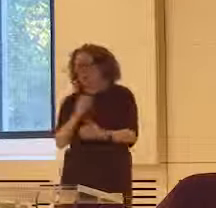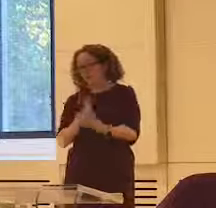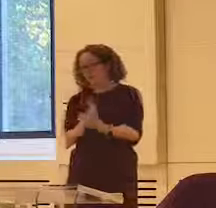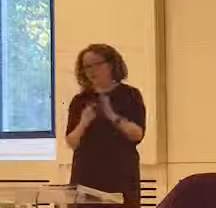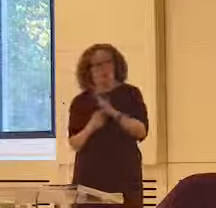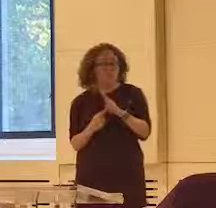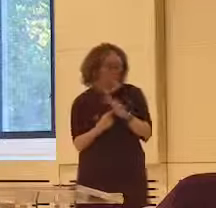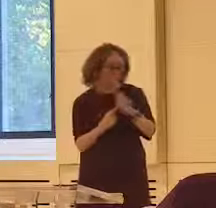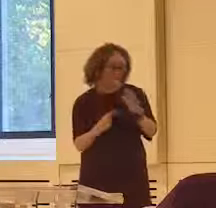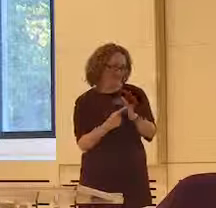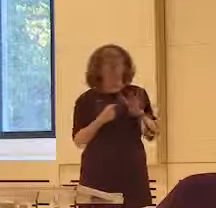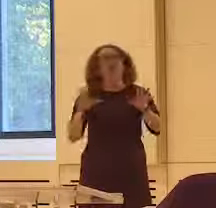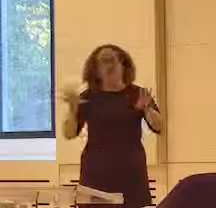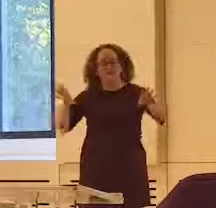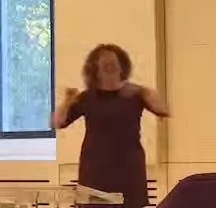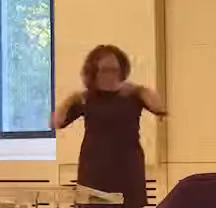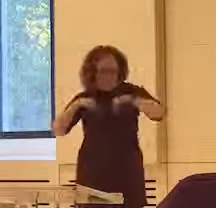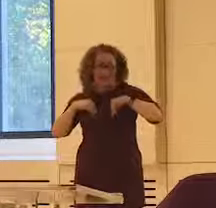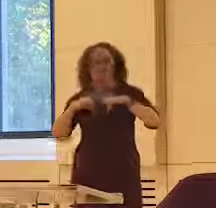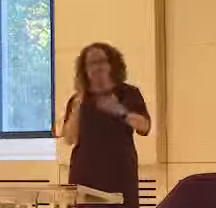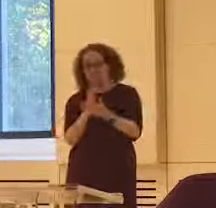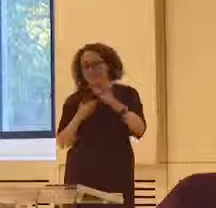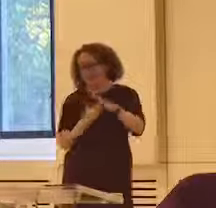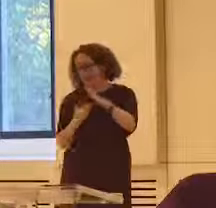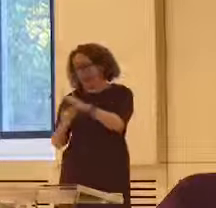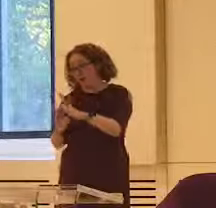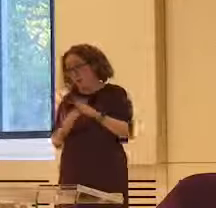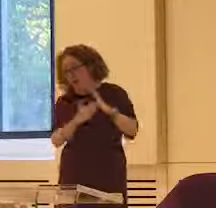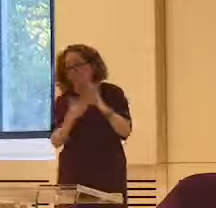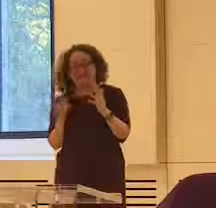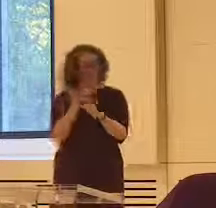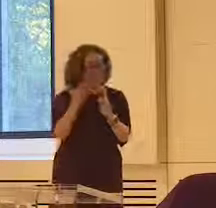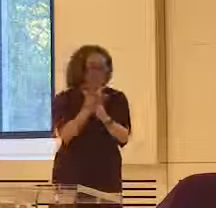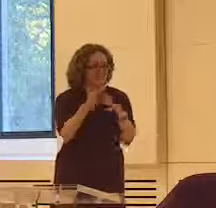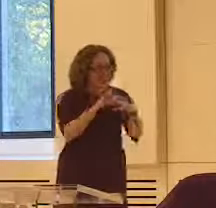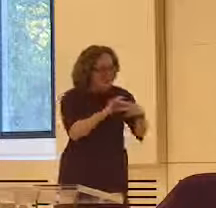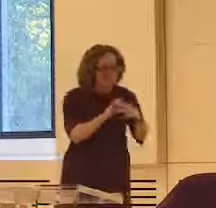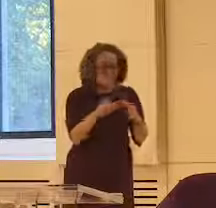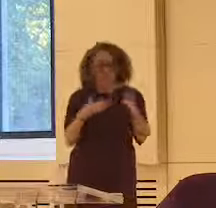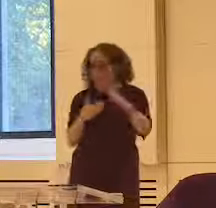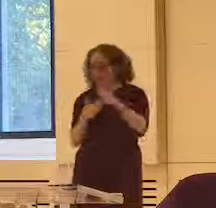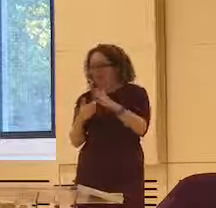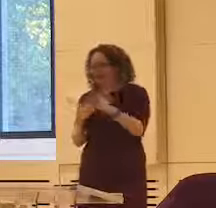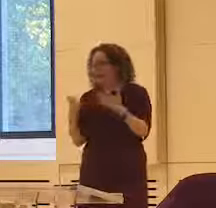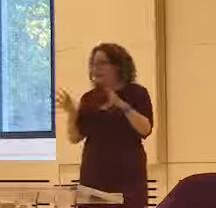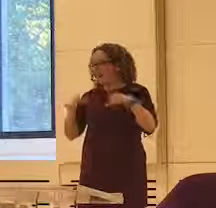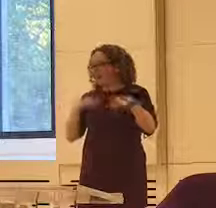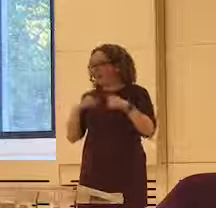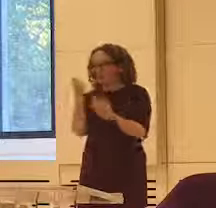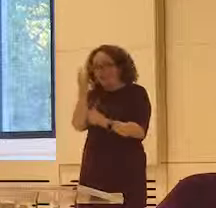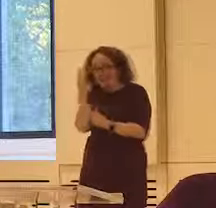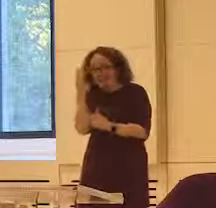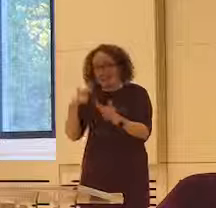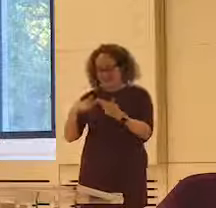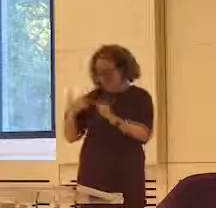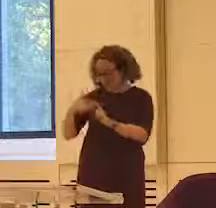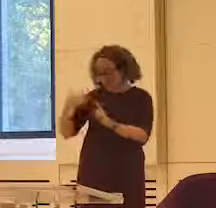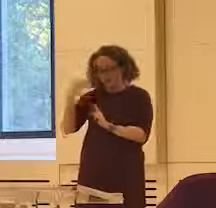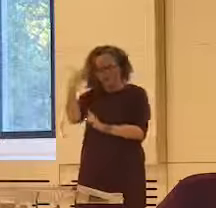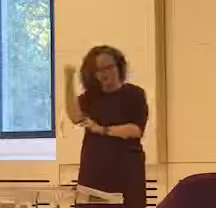So like I was saying, it's breaking that taboo. It's very important. And we know there are barriers to access therapies,